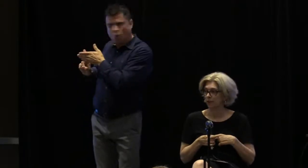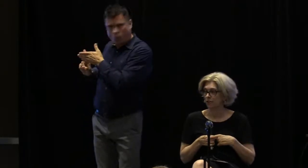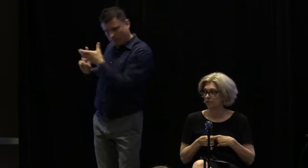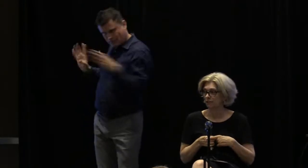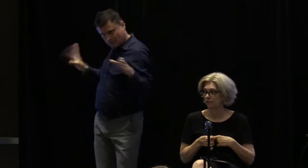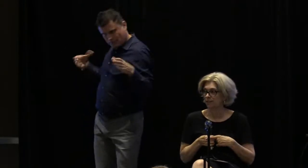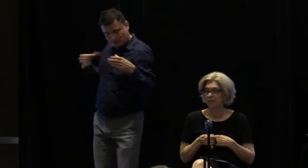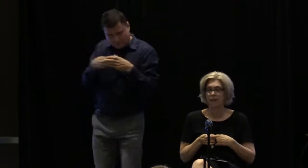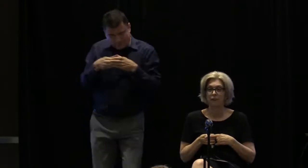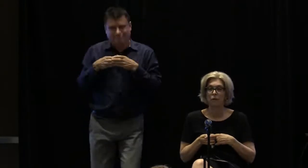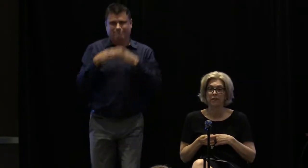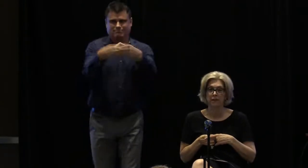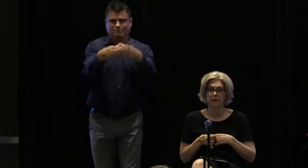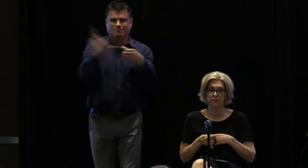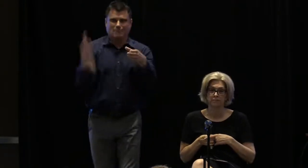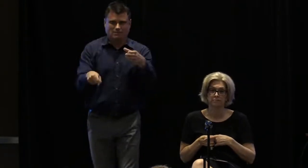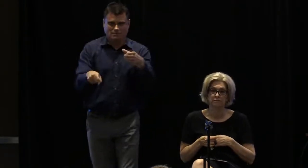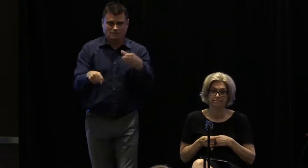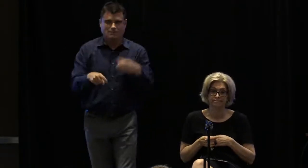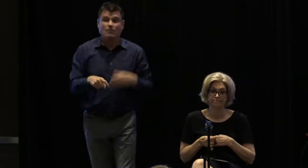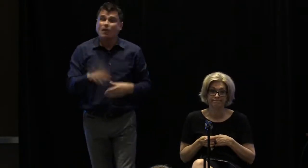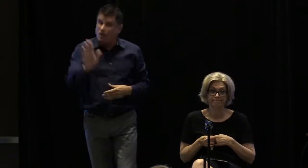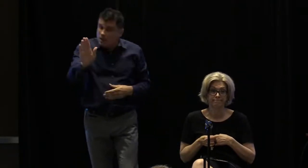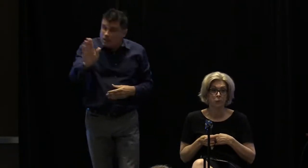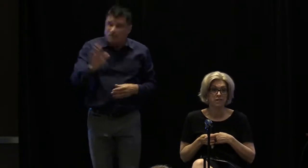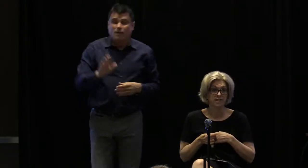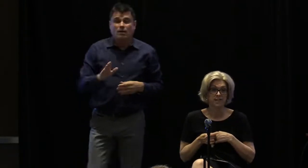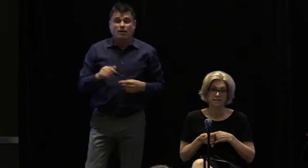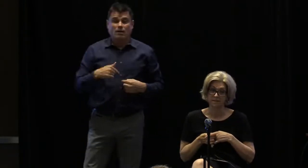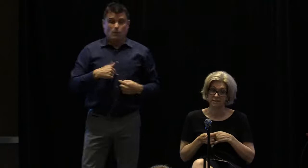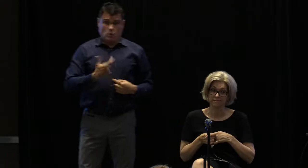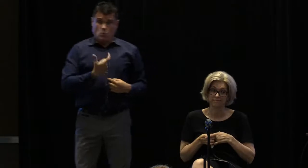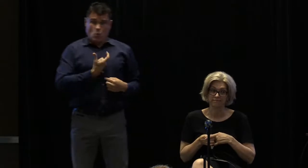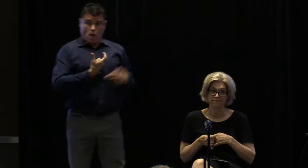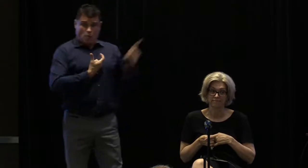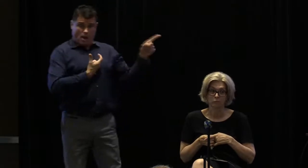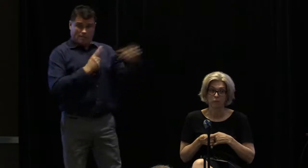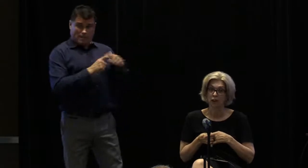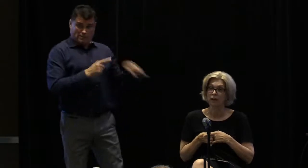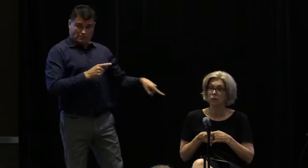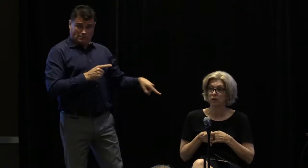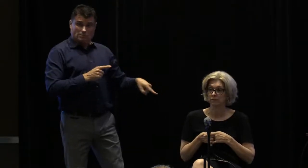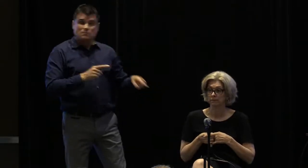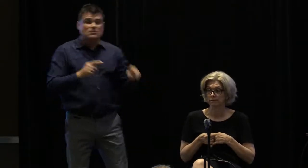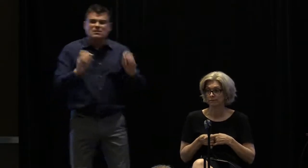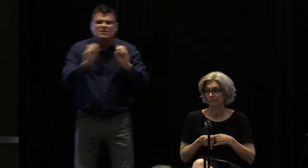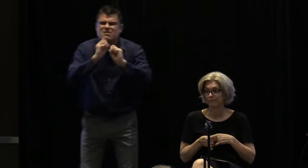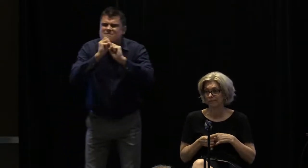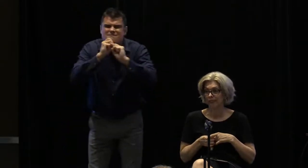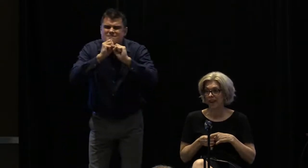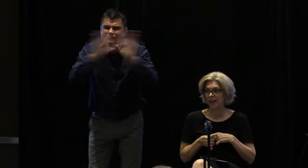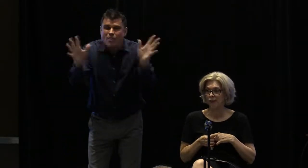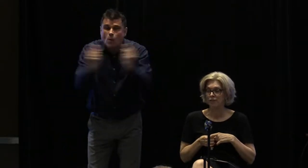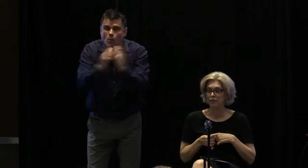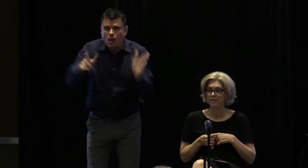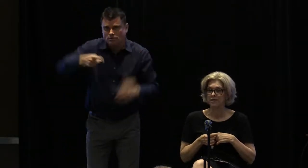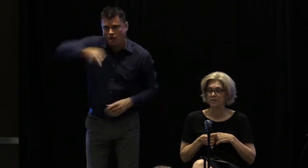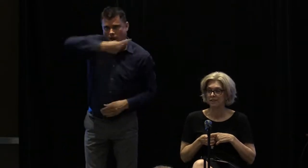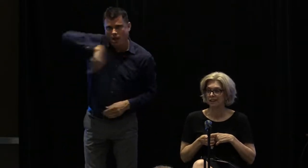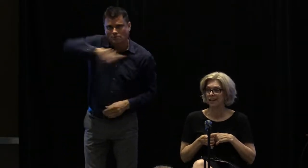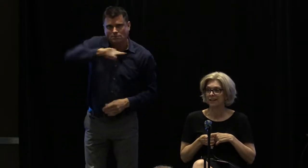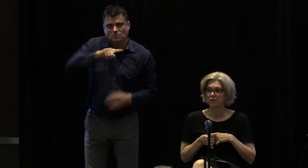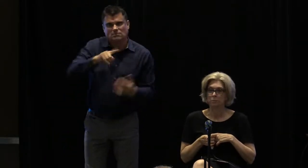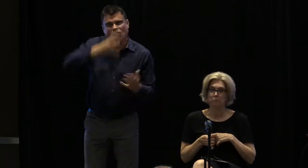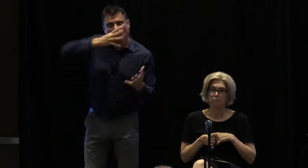our language to nothing without us. We're citizens. We are equal. And our